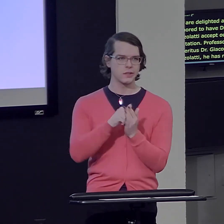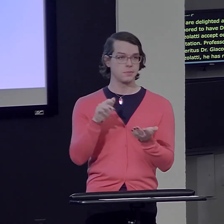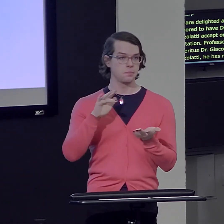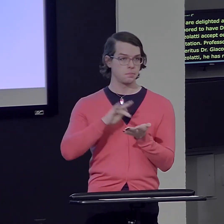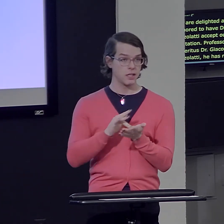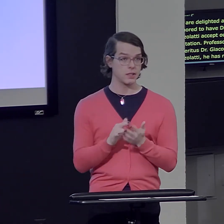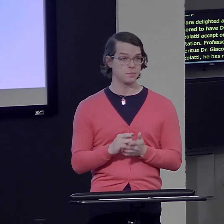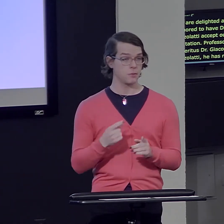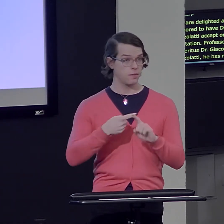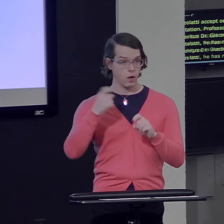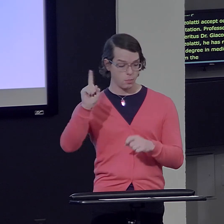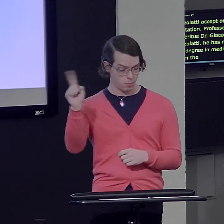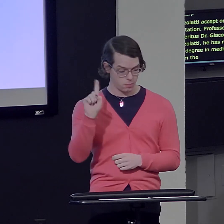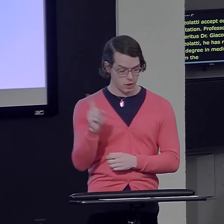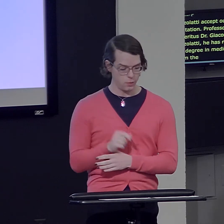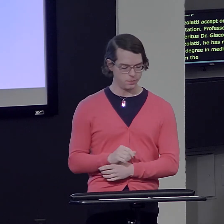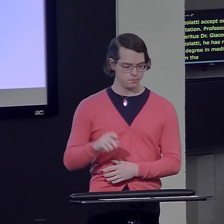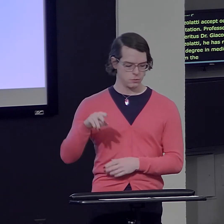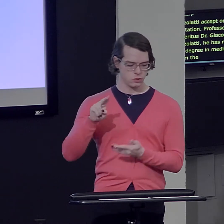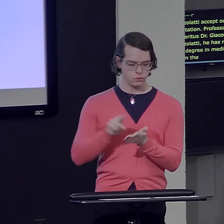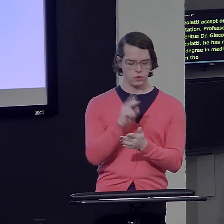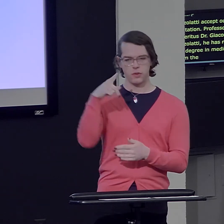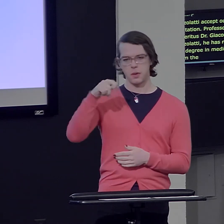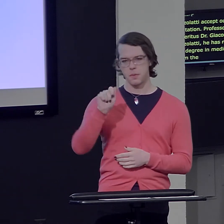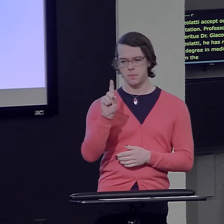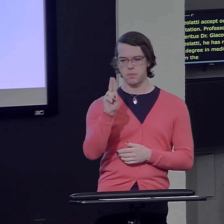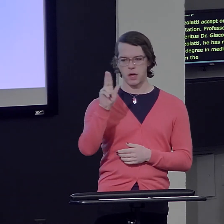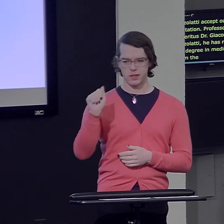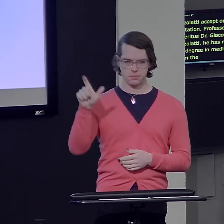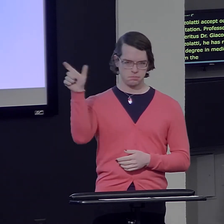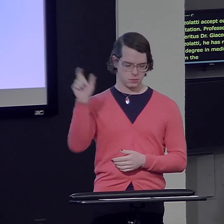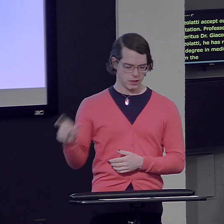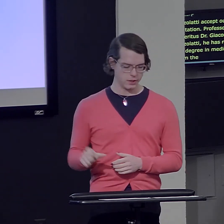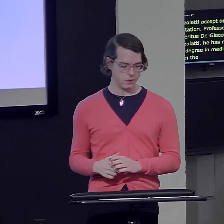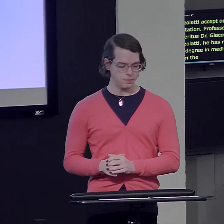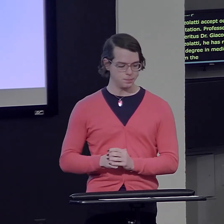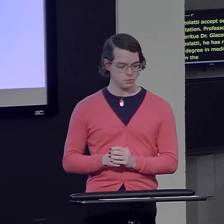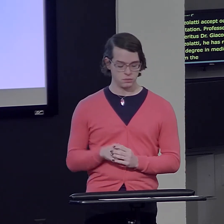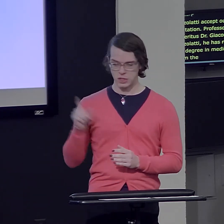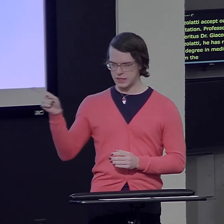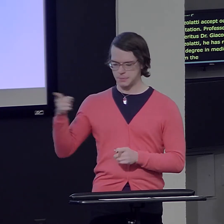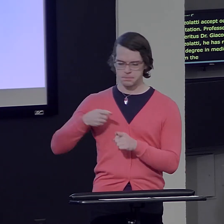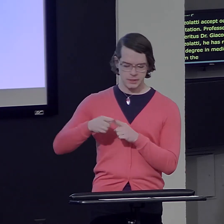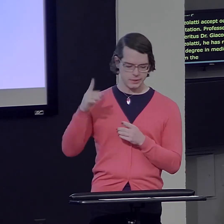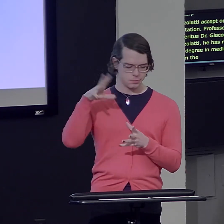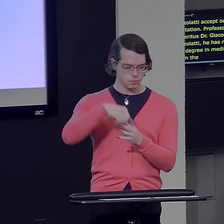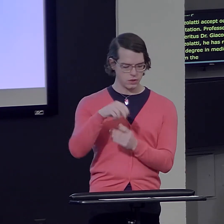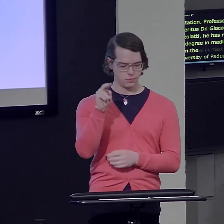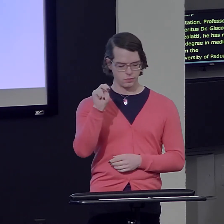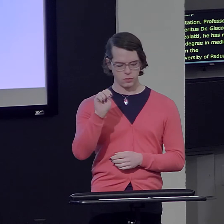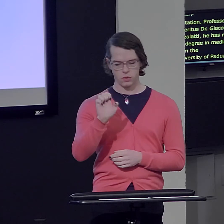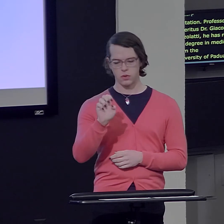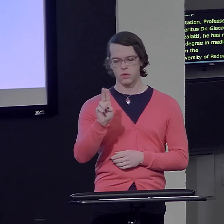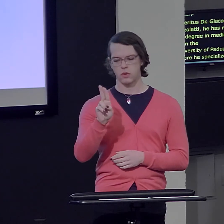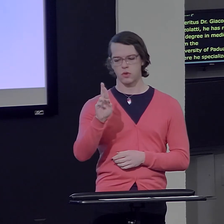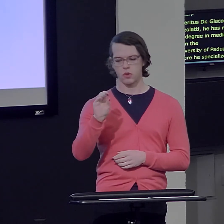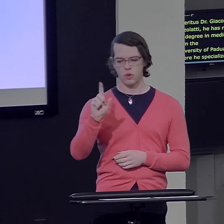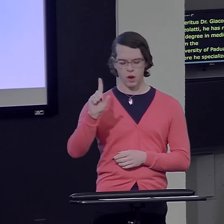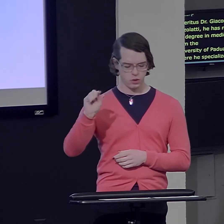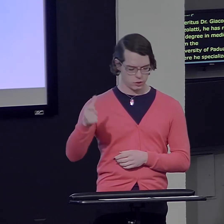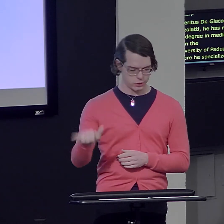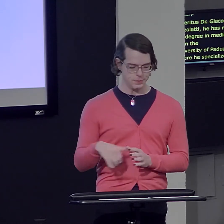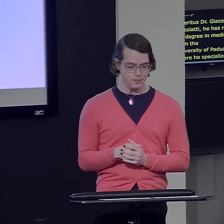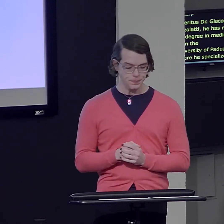has received his degree in medicine from the University of Padua, Italy, where